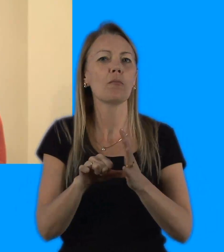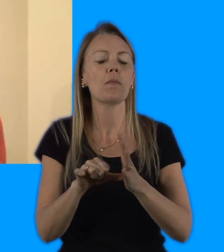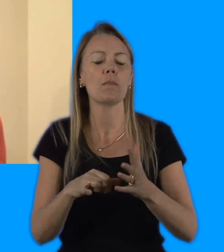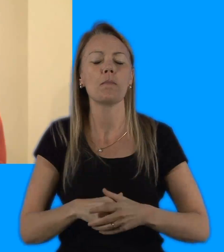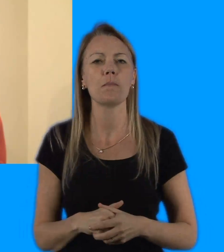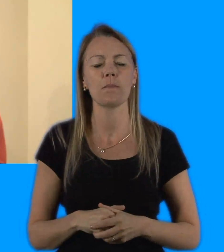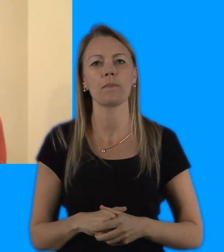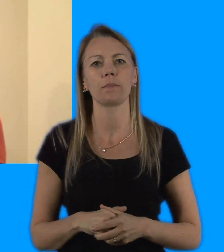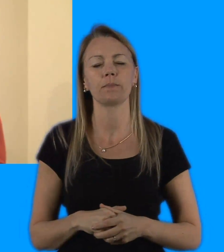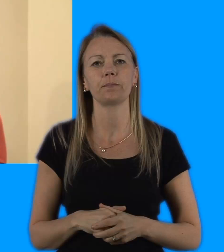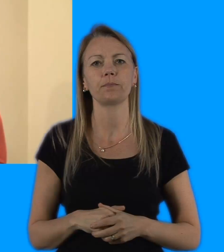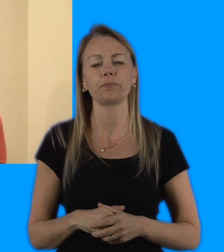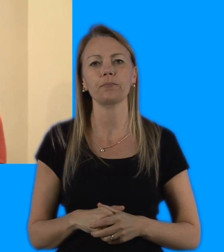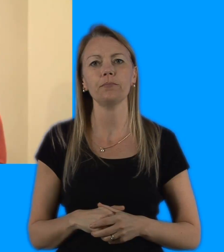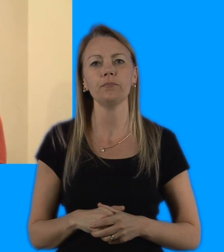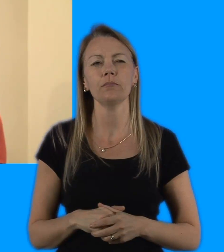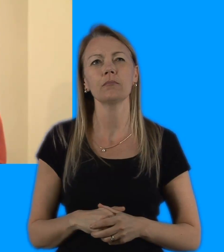problems.